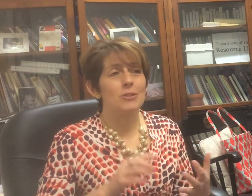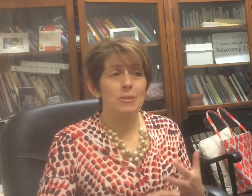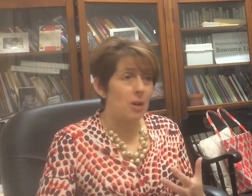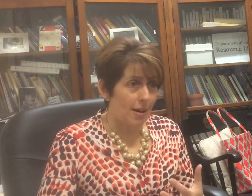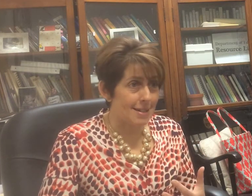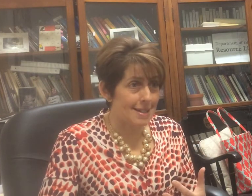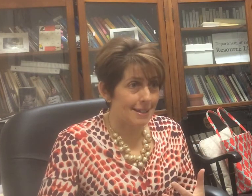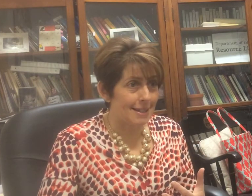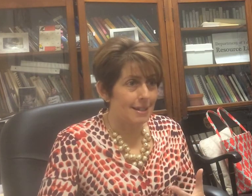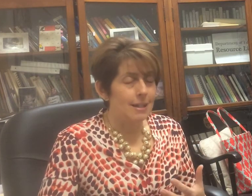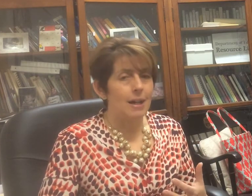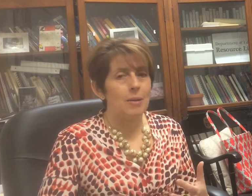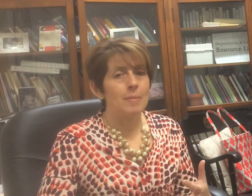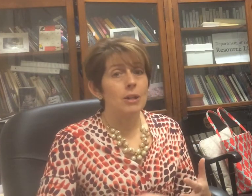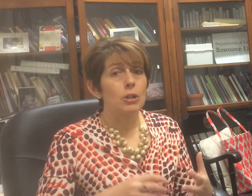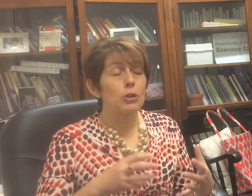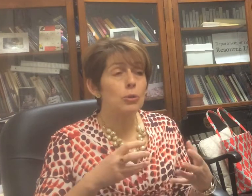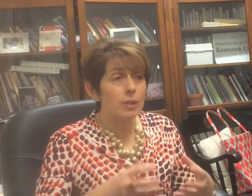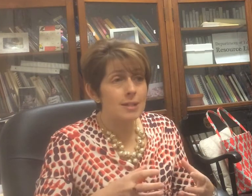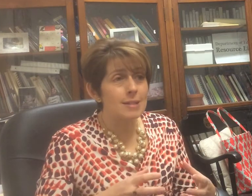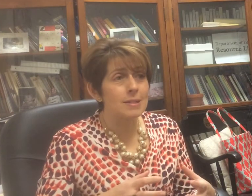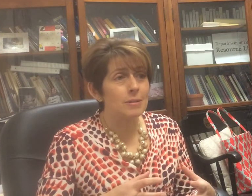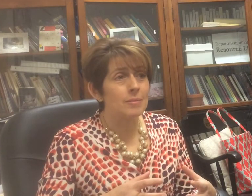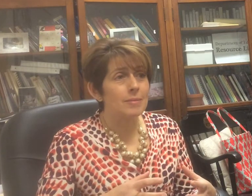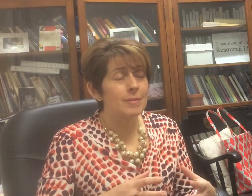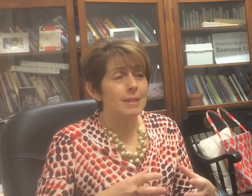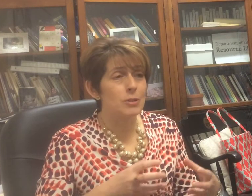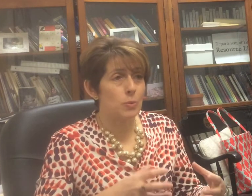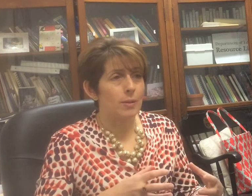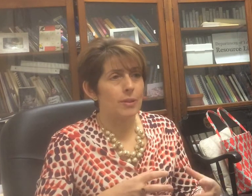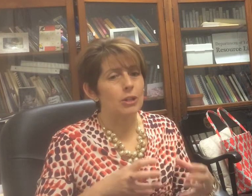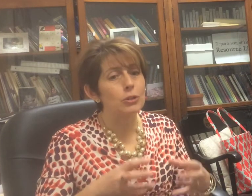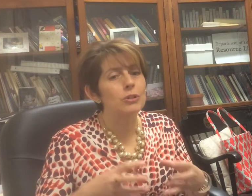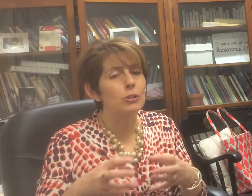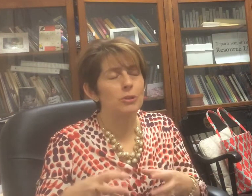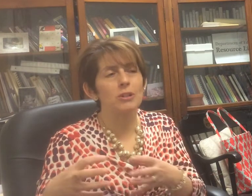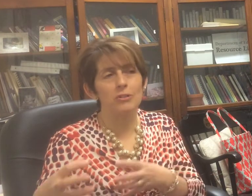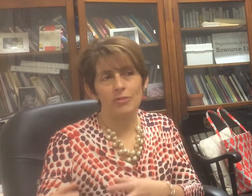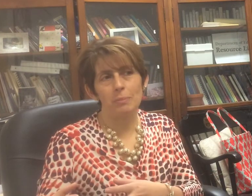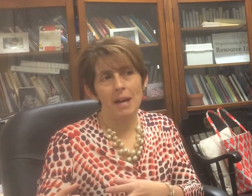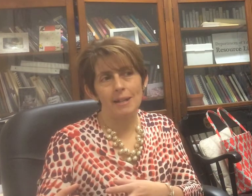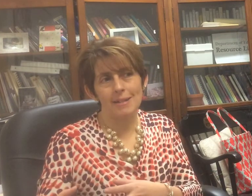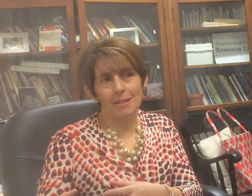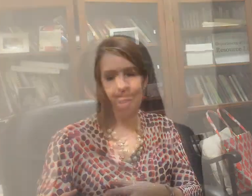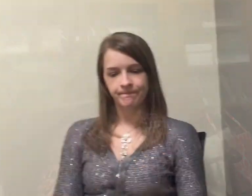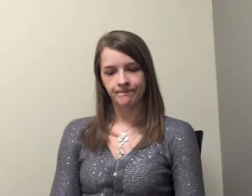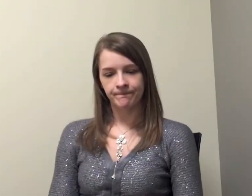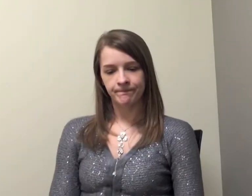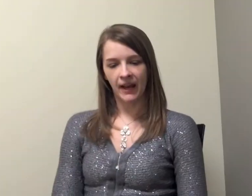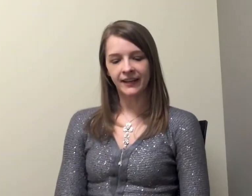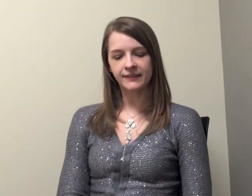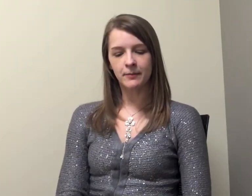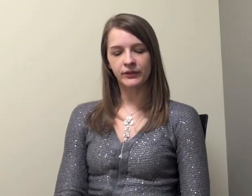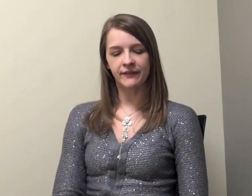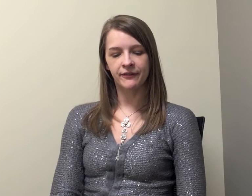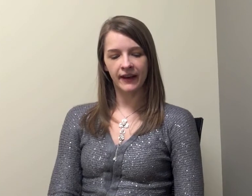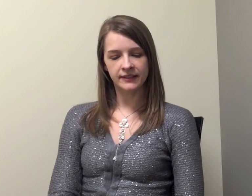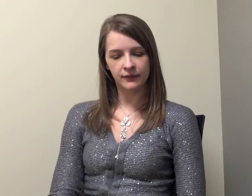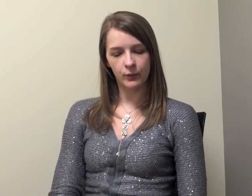do them honestly. Criticism is one thing. Good critical feedback is another. I guess the most effective